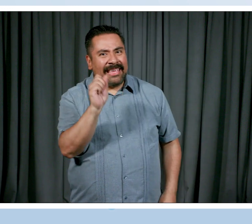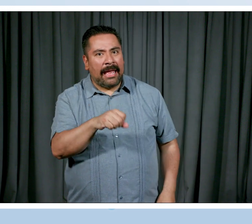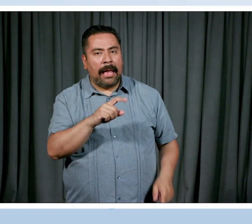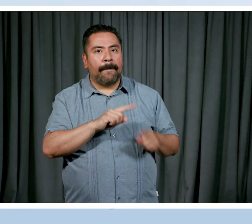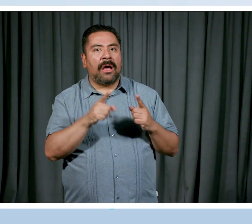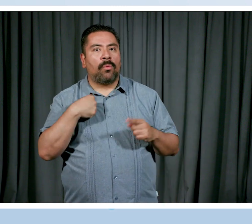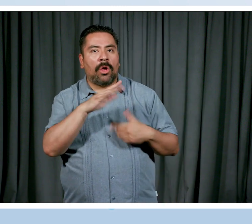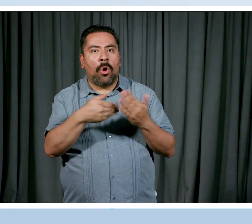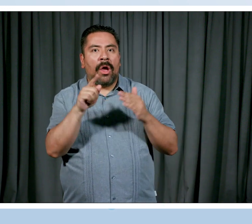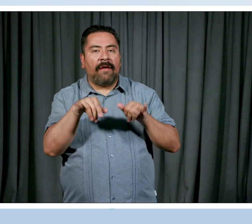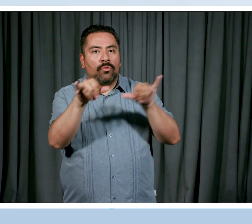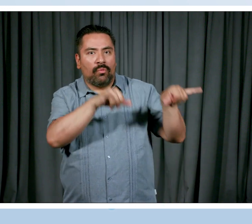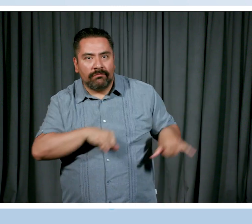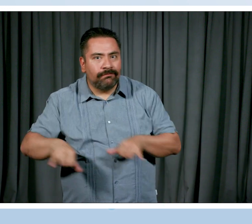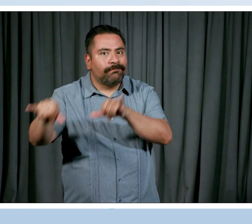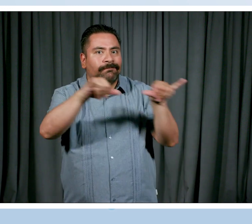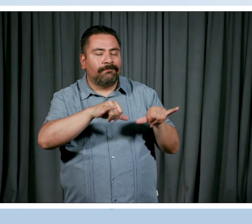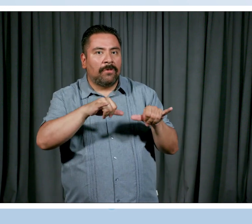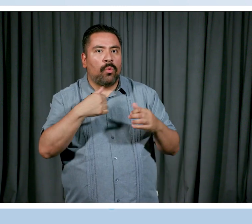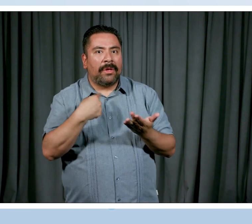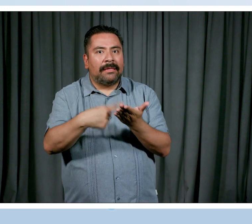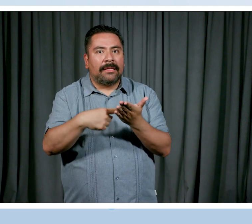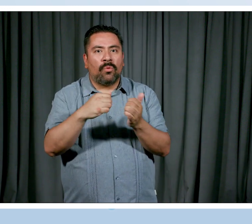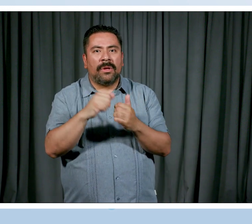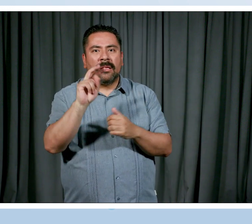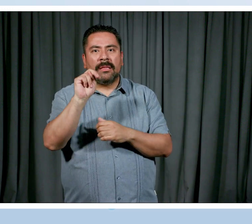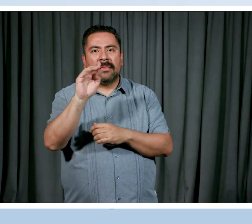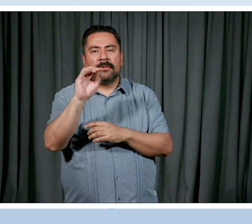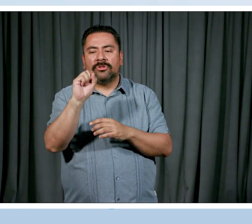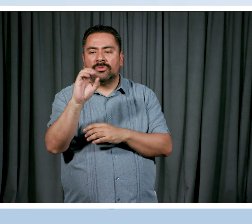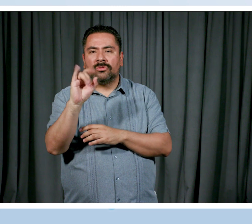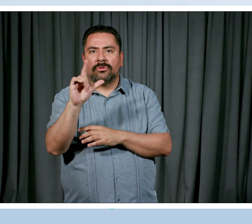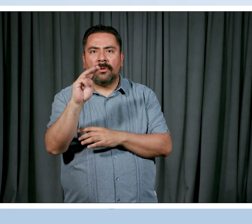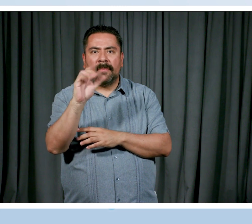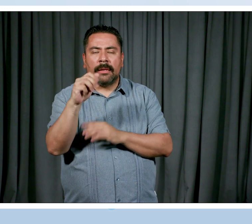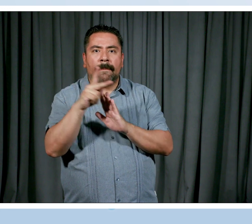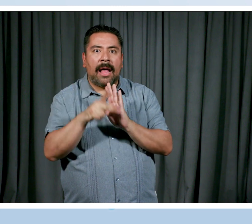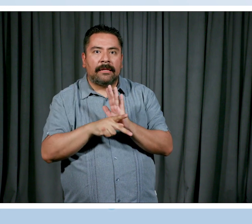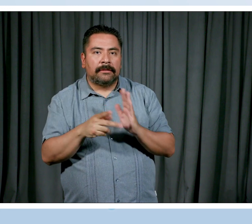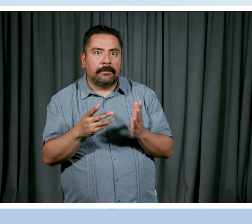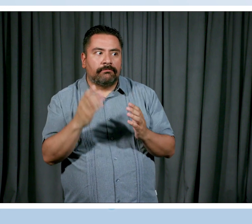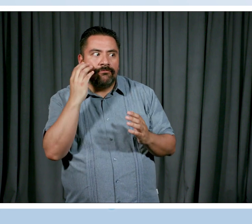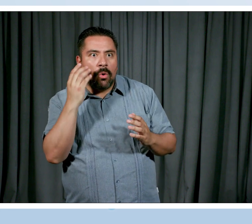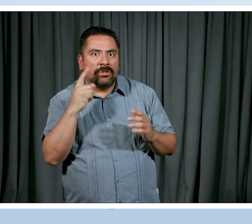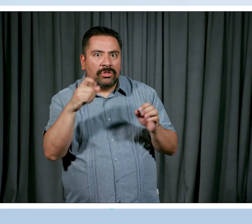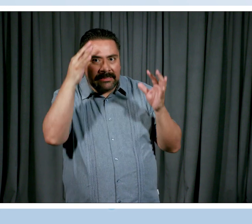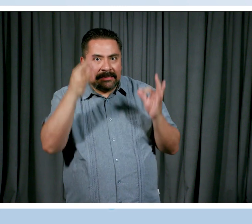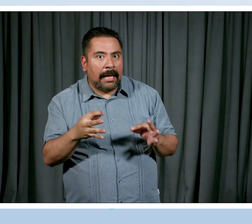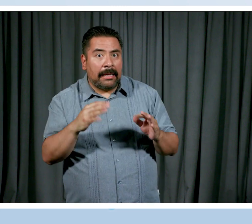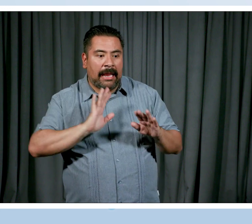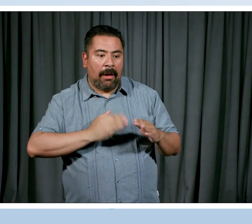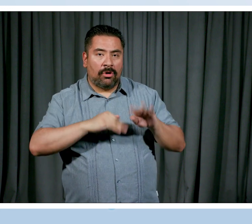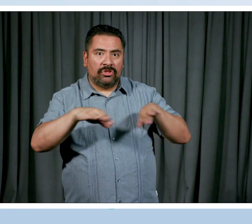globally vote to do it. We talk a lot about this with social media policy and phones, that we should all decide that we're not going to